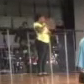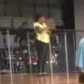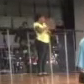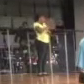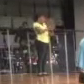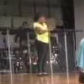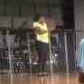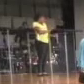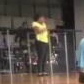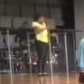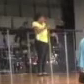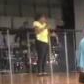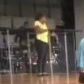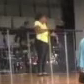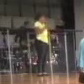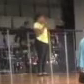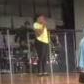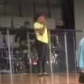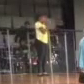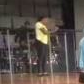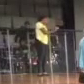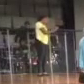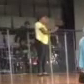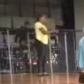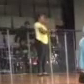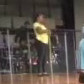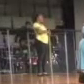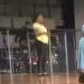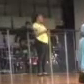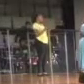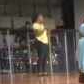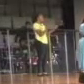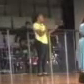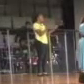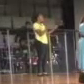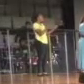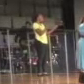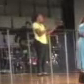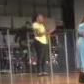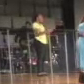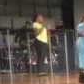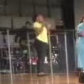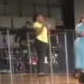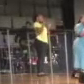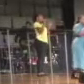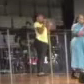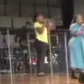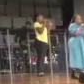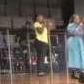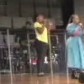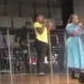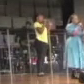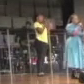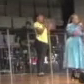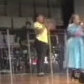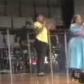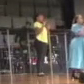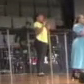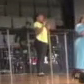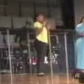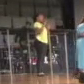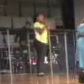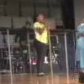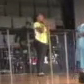shut up inside your mouth. And as you step up or shift up, I'm here to tell you, you can